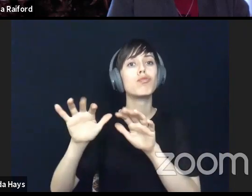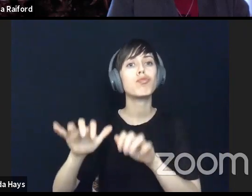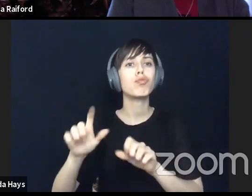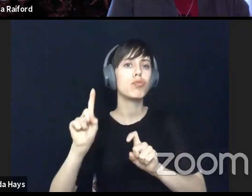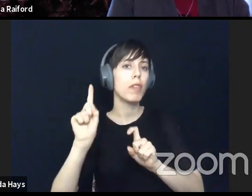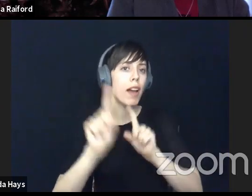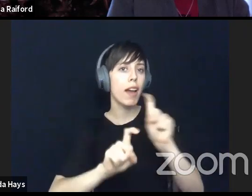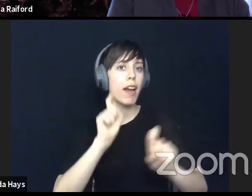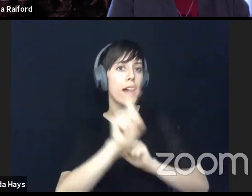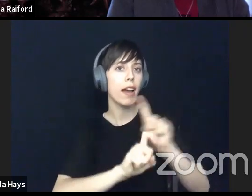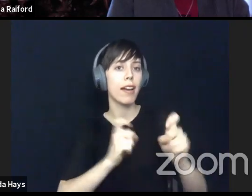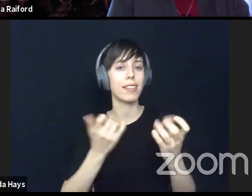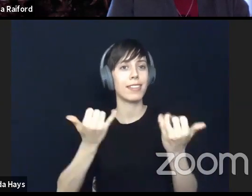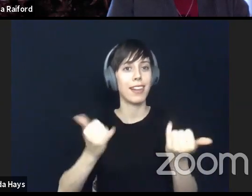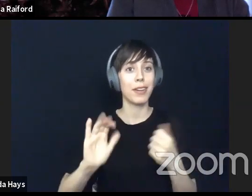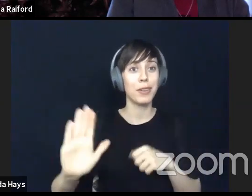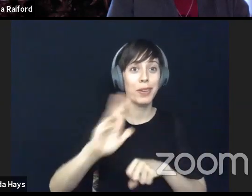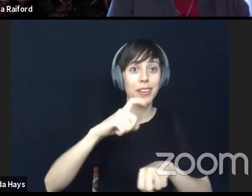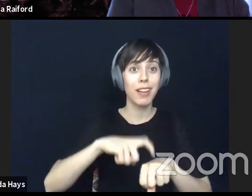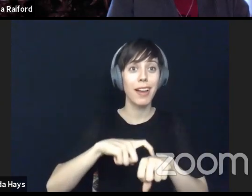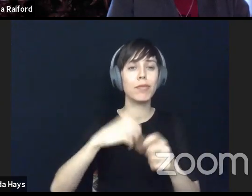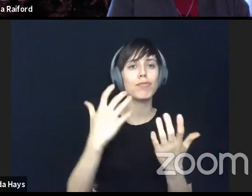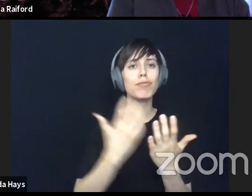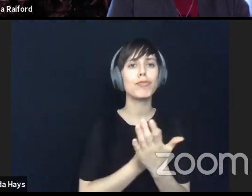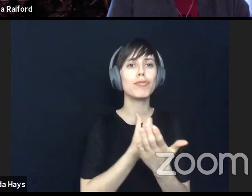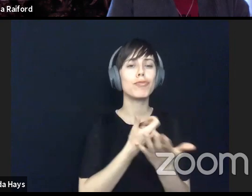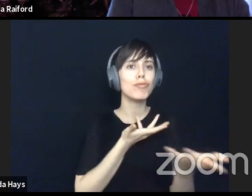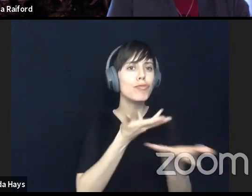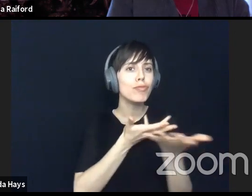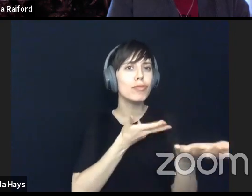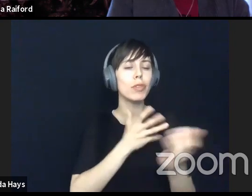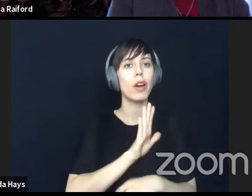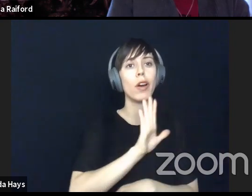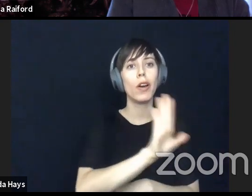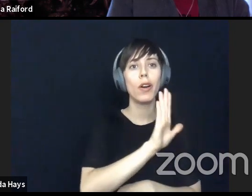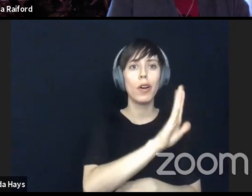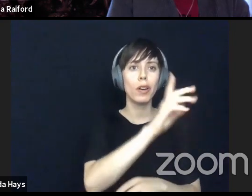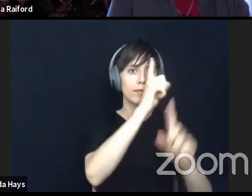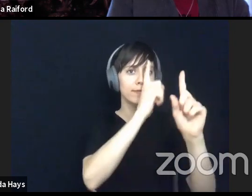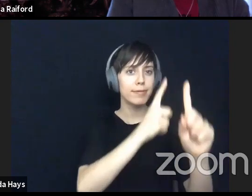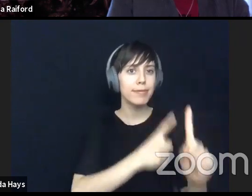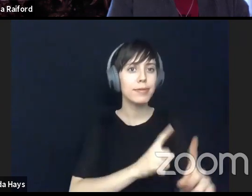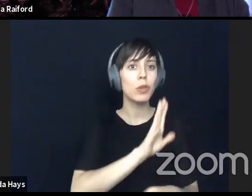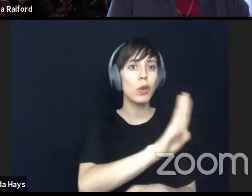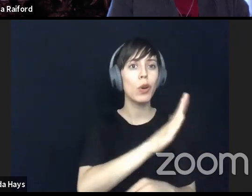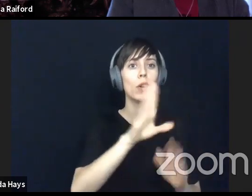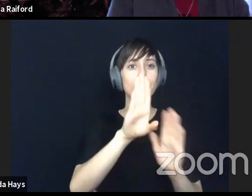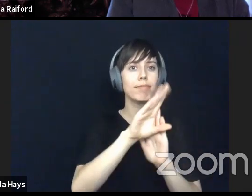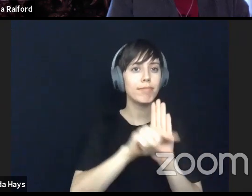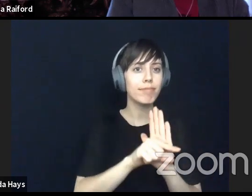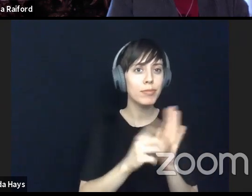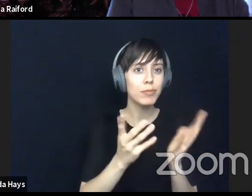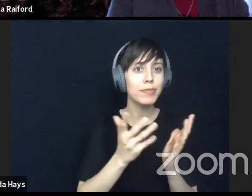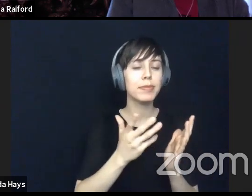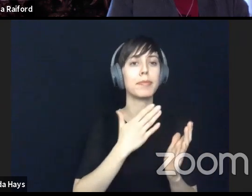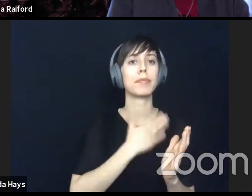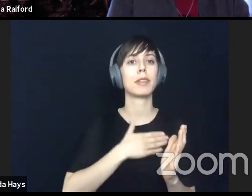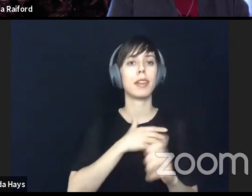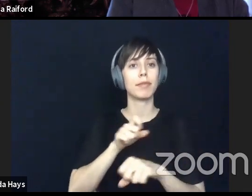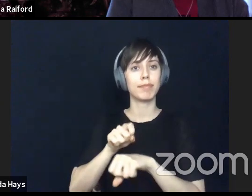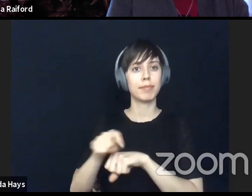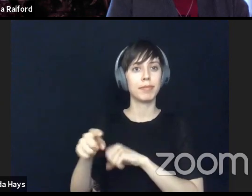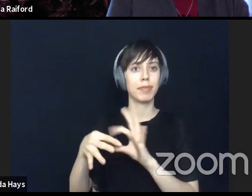time to get to know her, her platform, her history, anything you want to know, please ask in the chat and I'll make sure that she answers